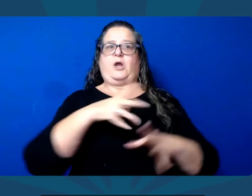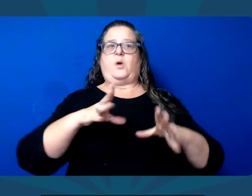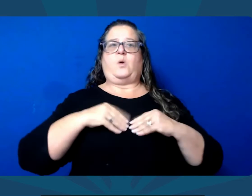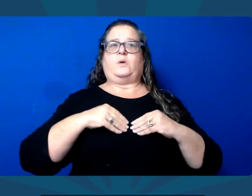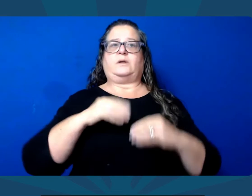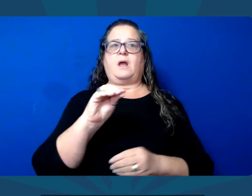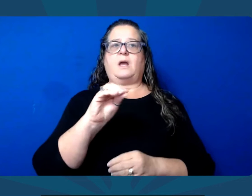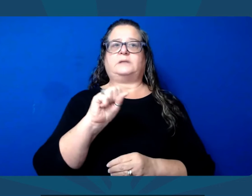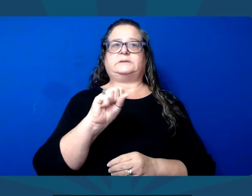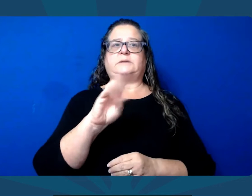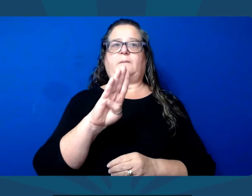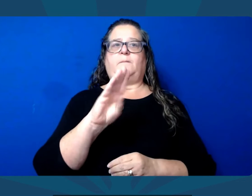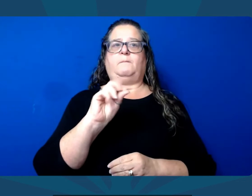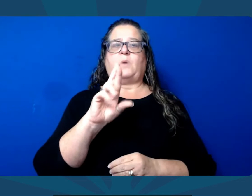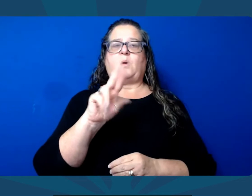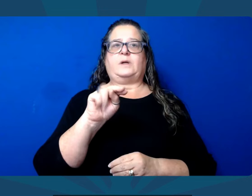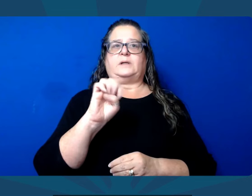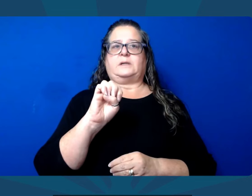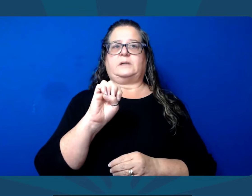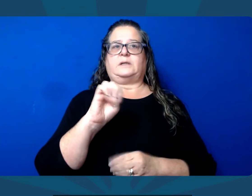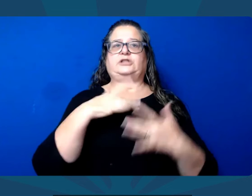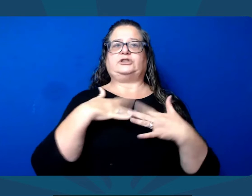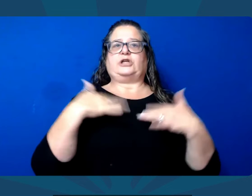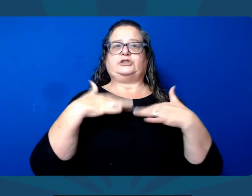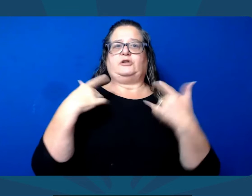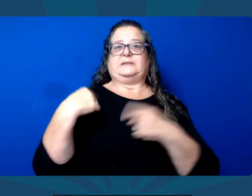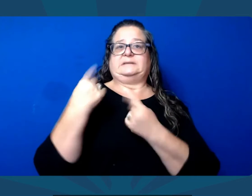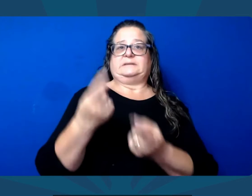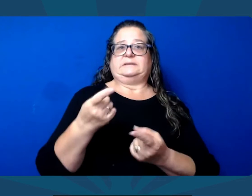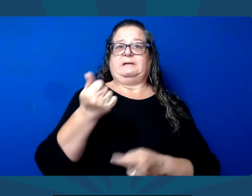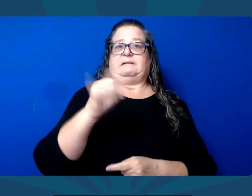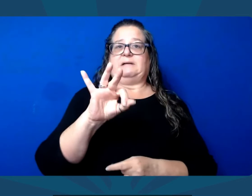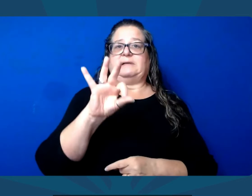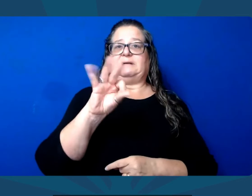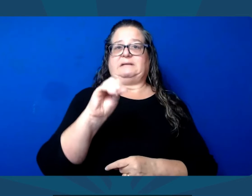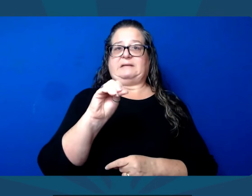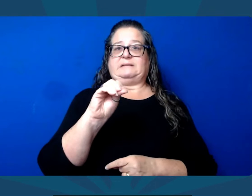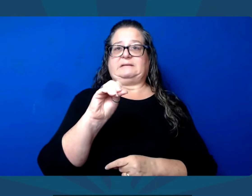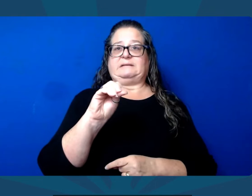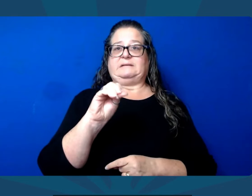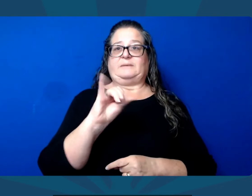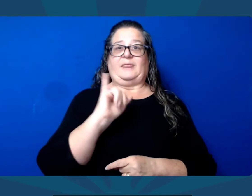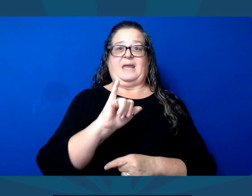years. They have owned Osborne Jewelers since 1990,